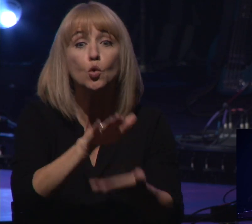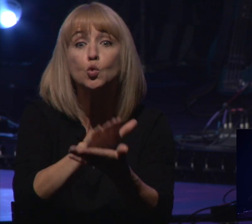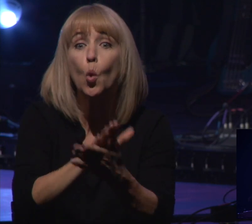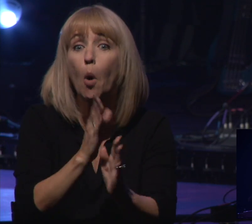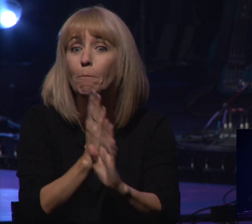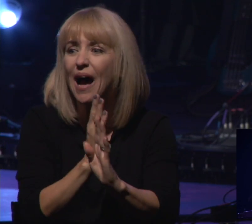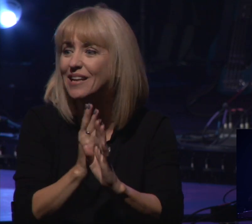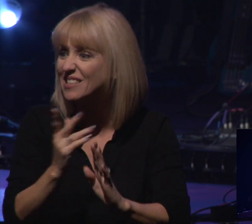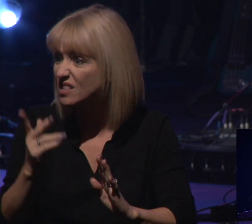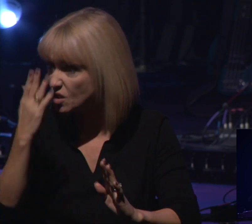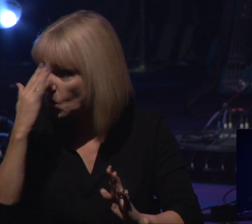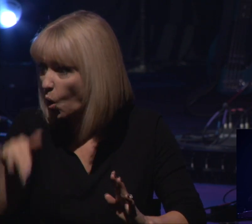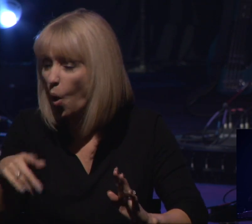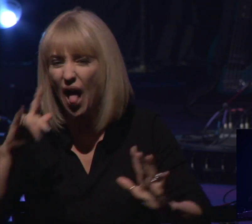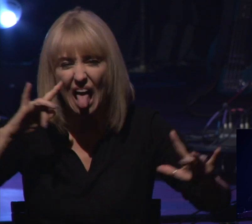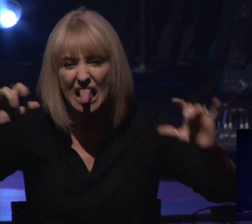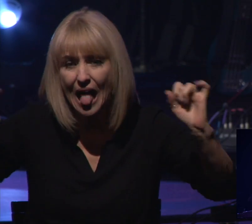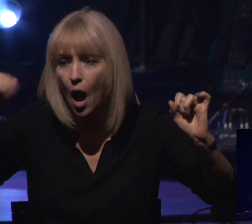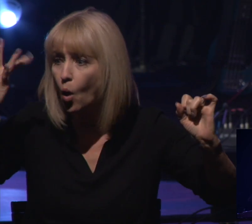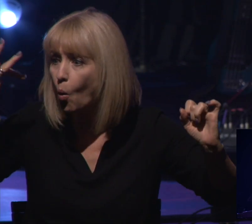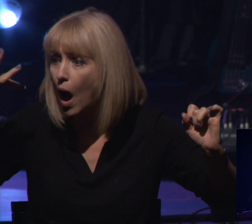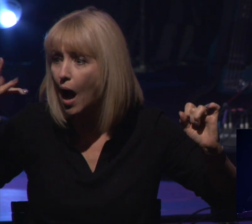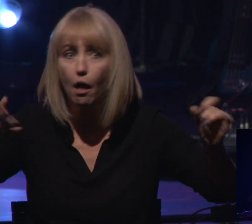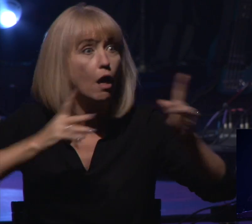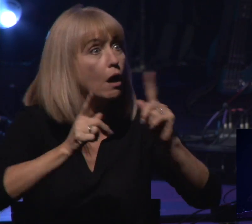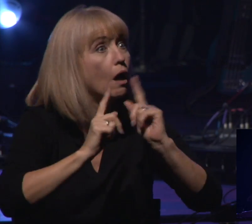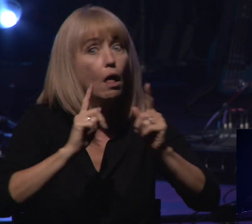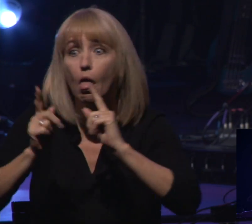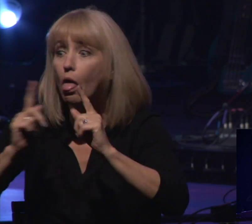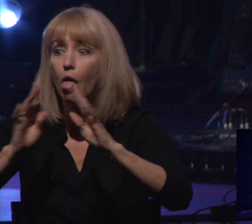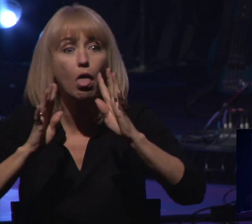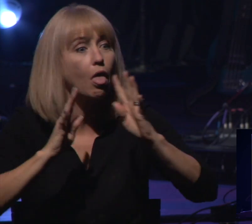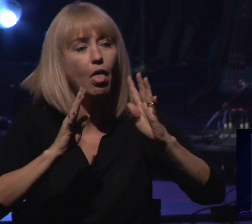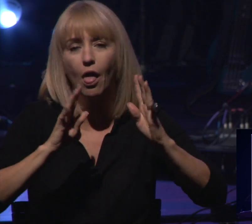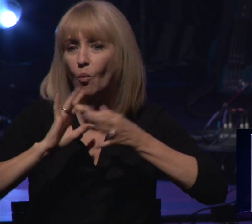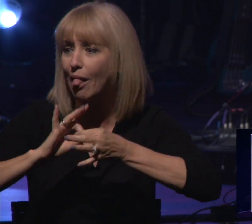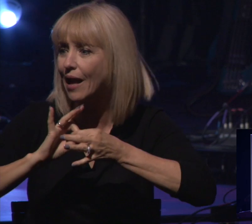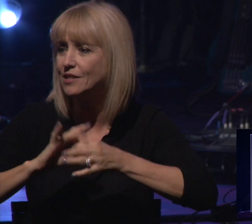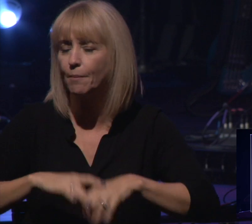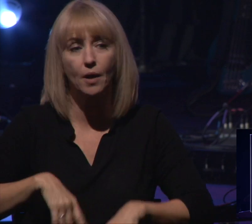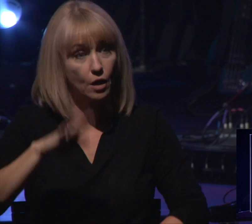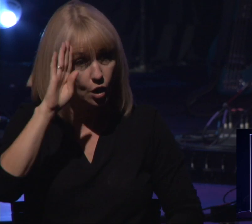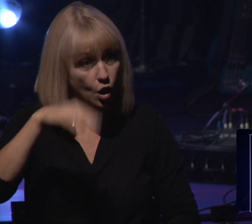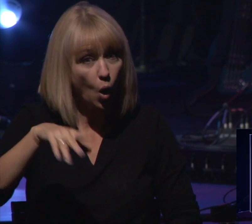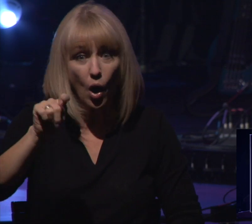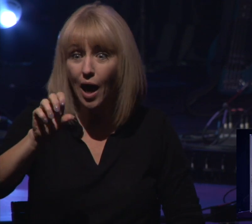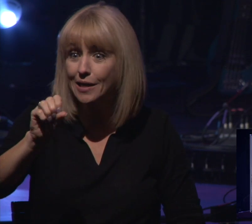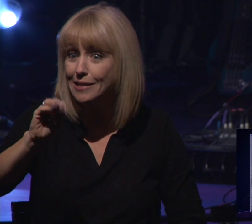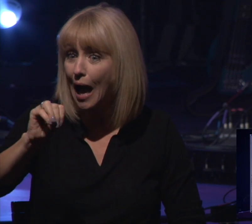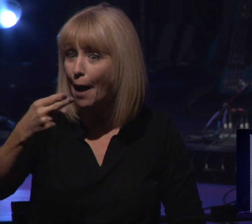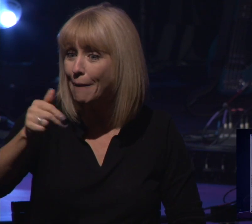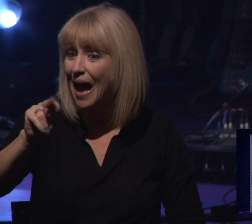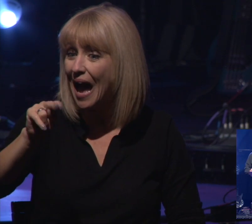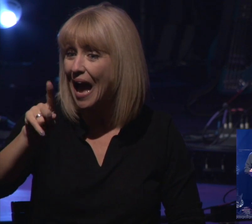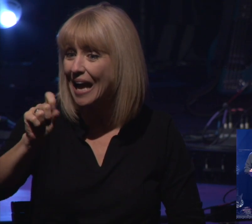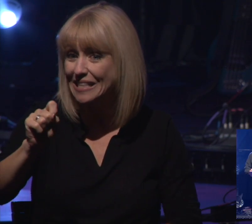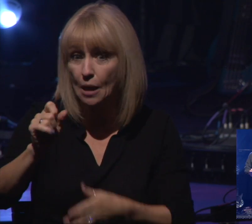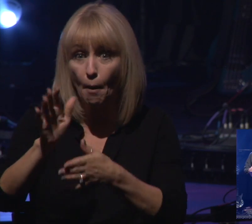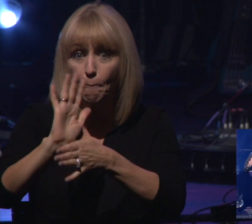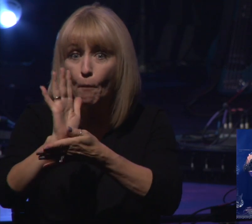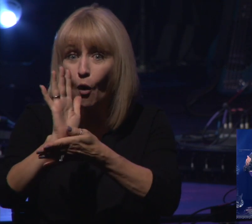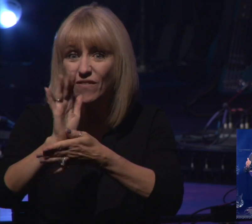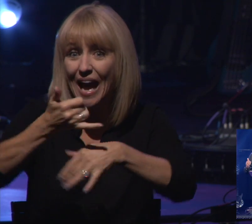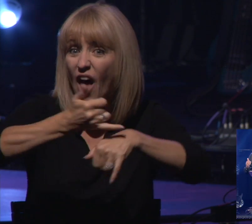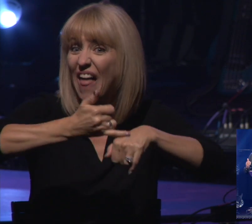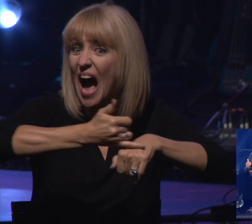people are talking and they're wanting that relationship with other people. That's why Tom Hanks talked to a volleyball for 4 years